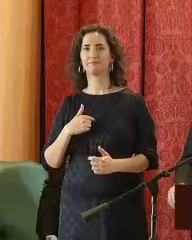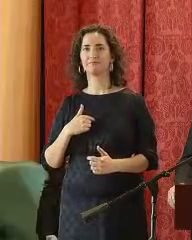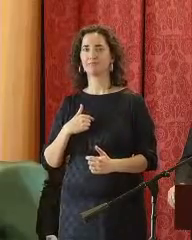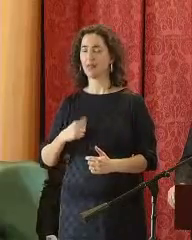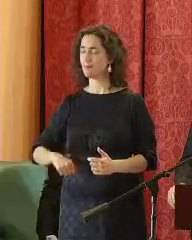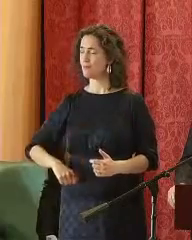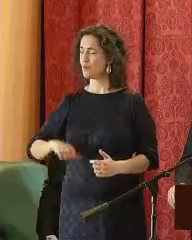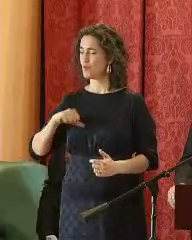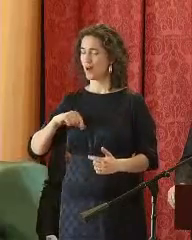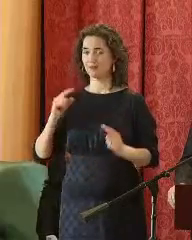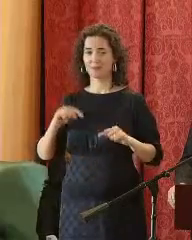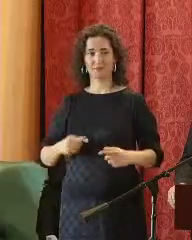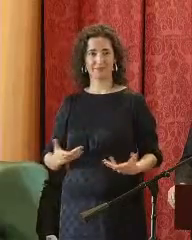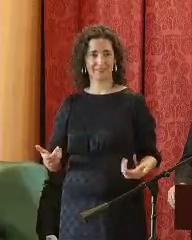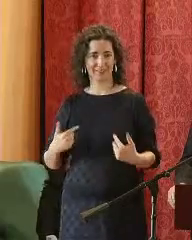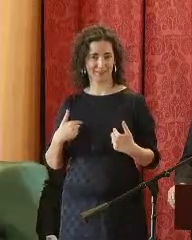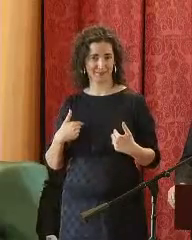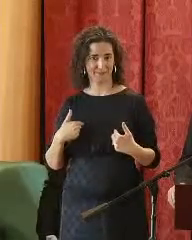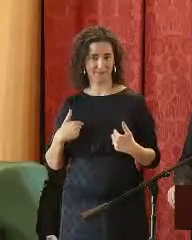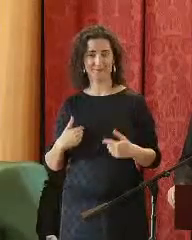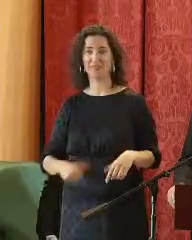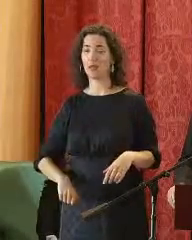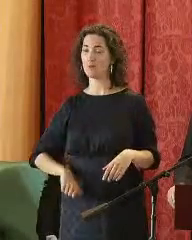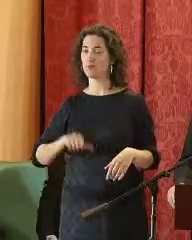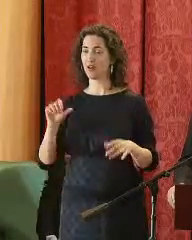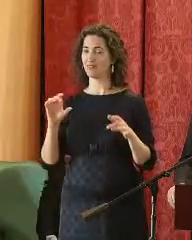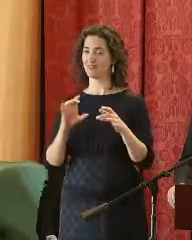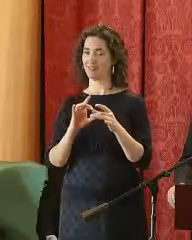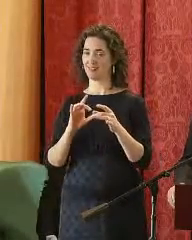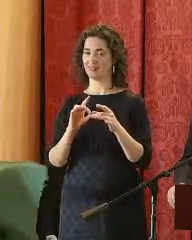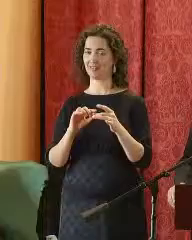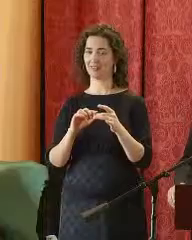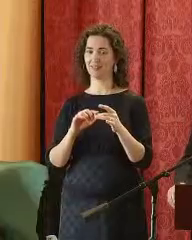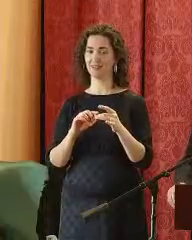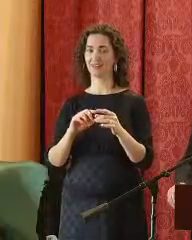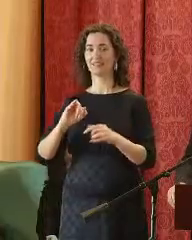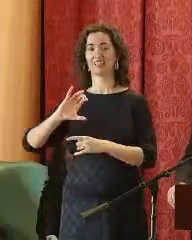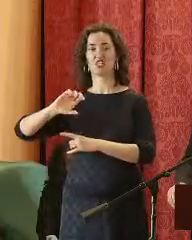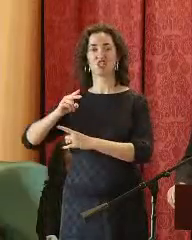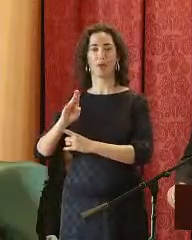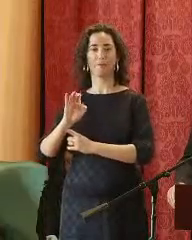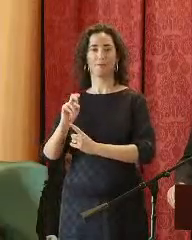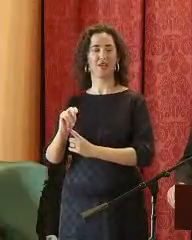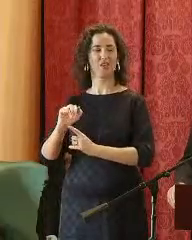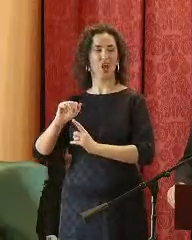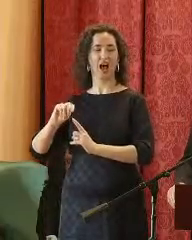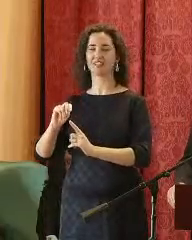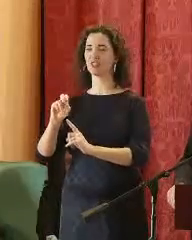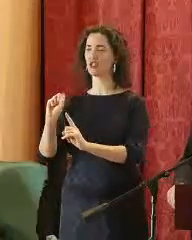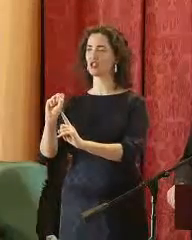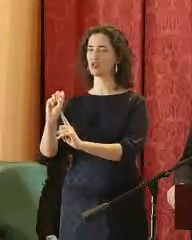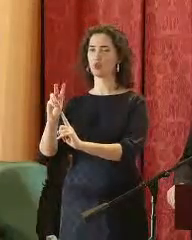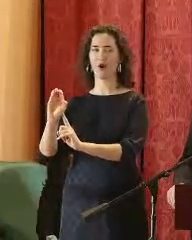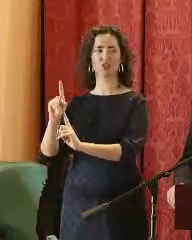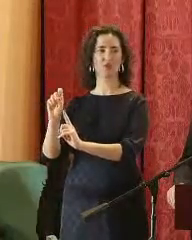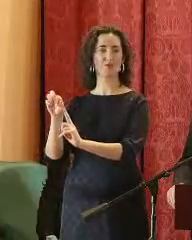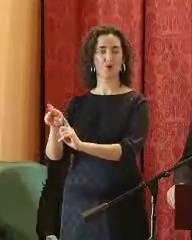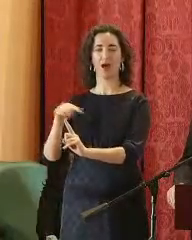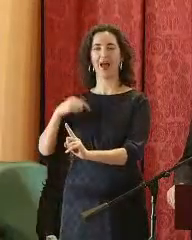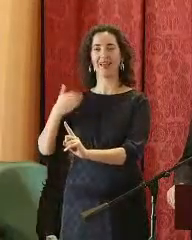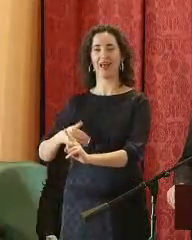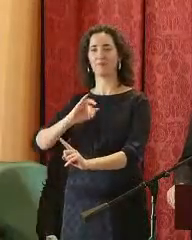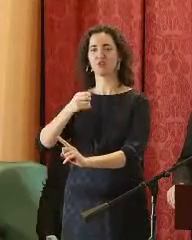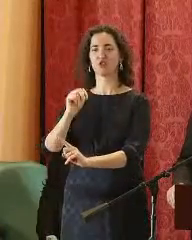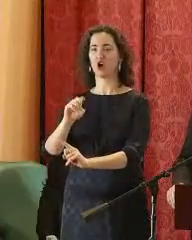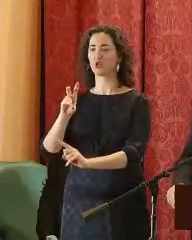be here and proud to say, ich bin ein Schweizer Freunde. I am John